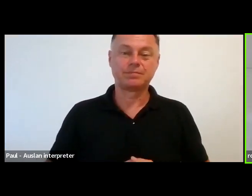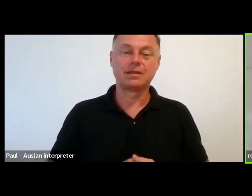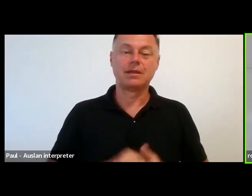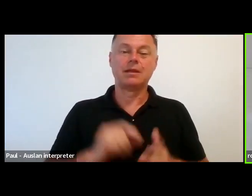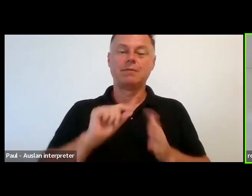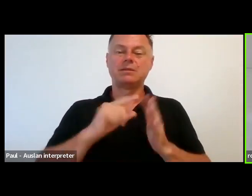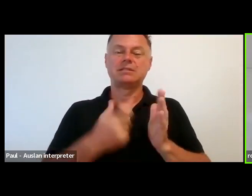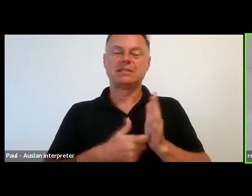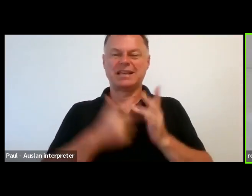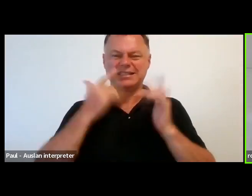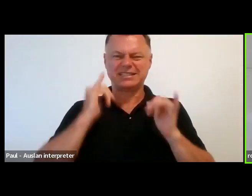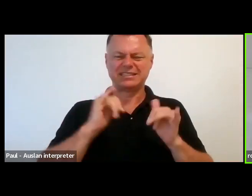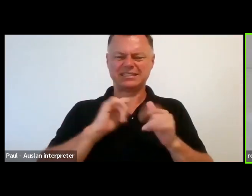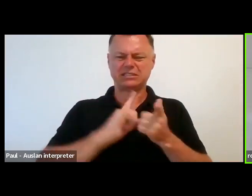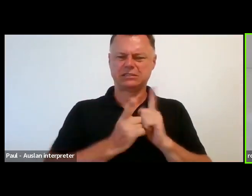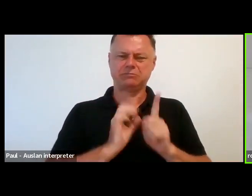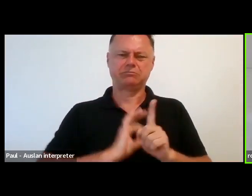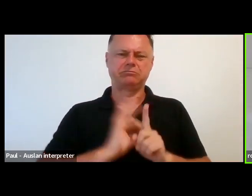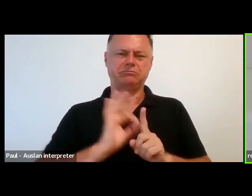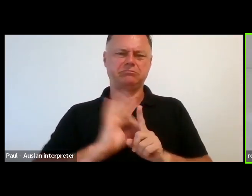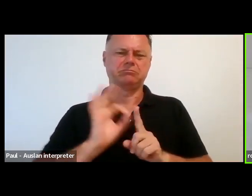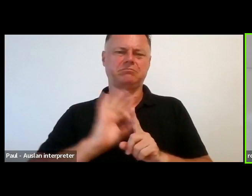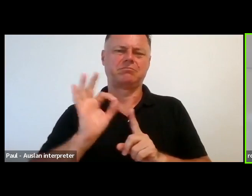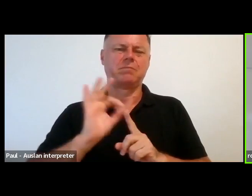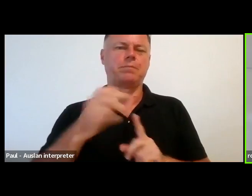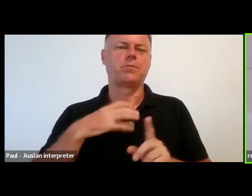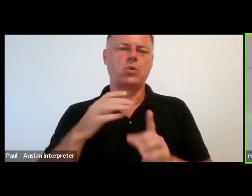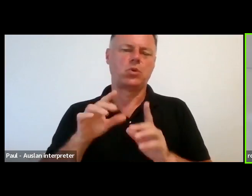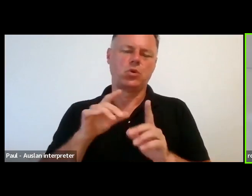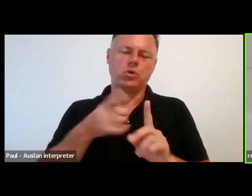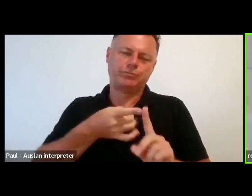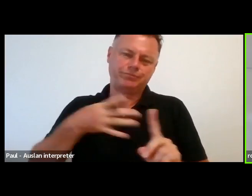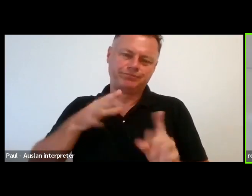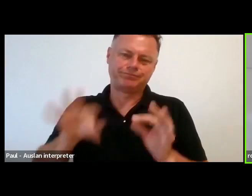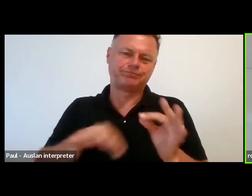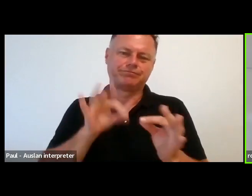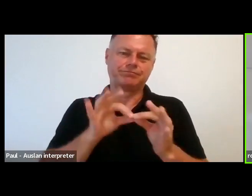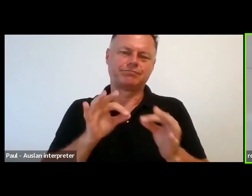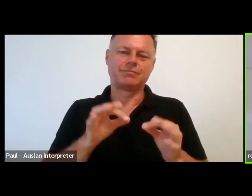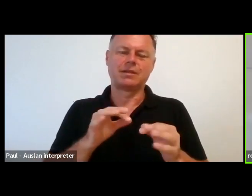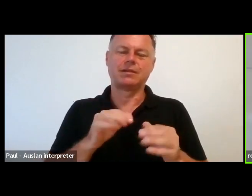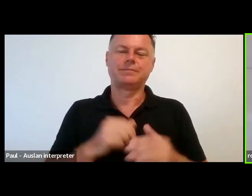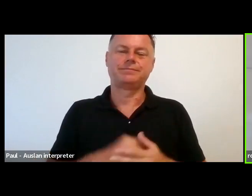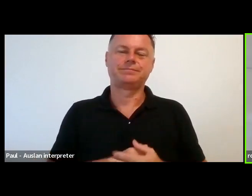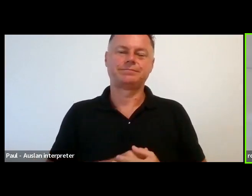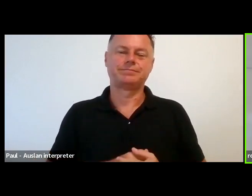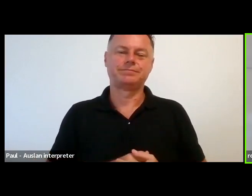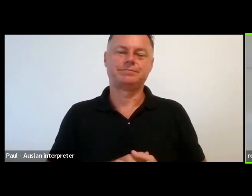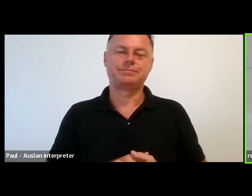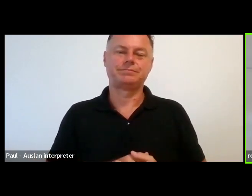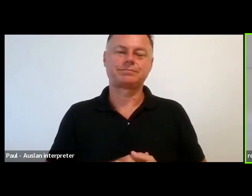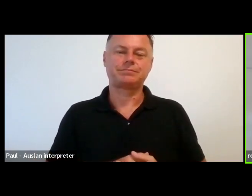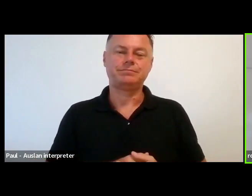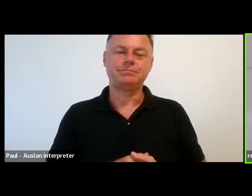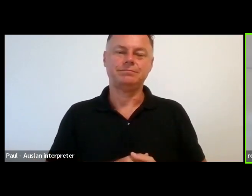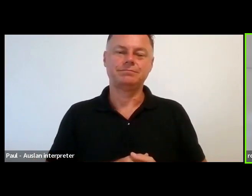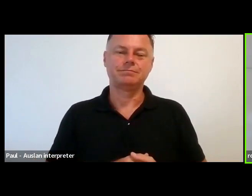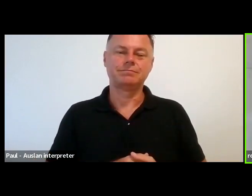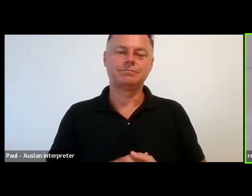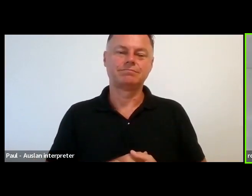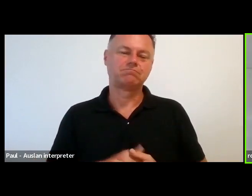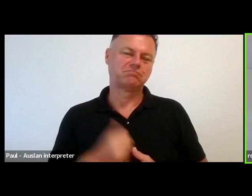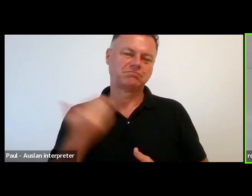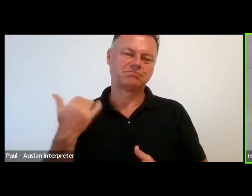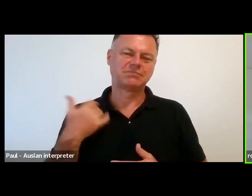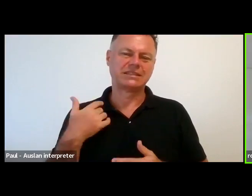has improved over the last few weeks since we have gone through that crisis point that we went